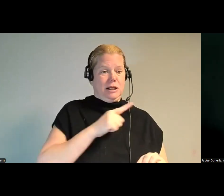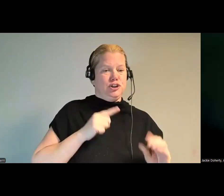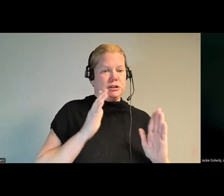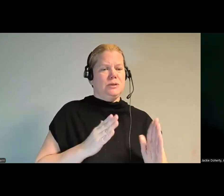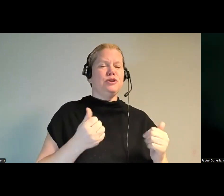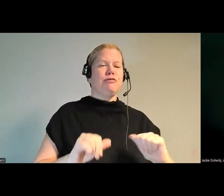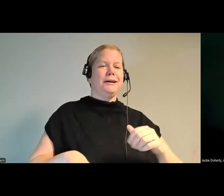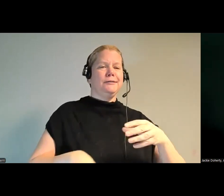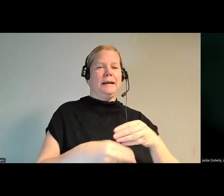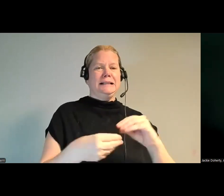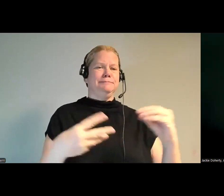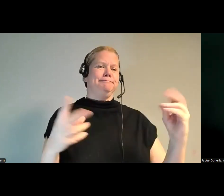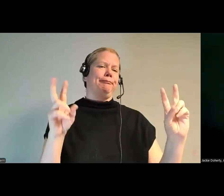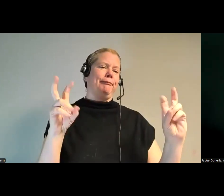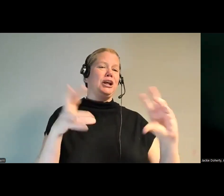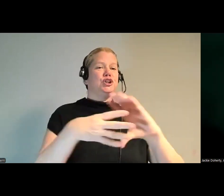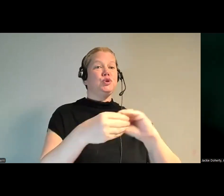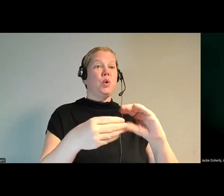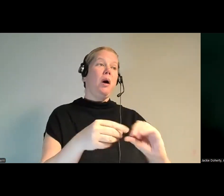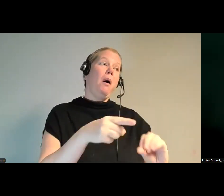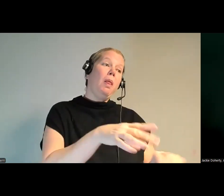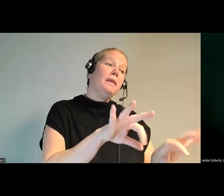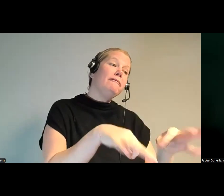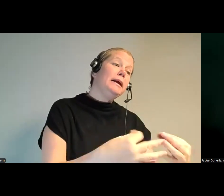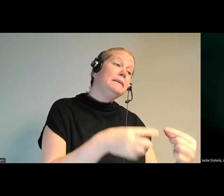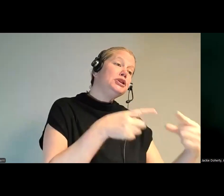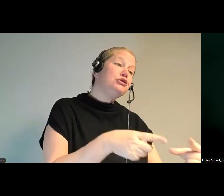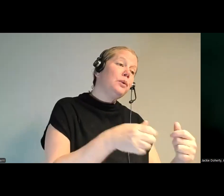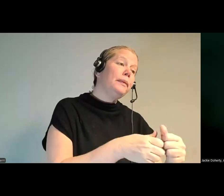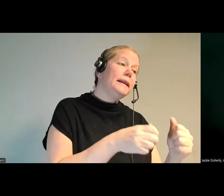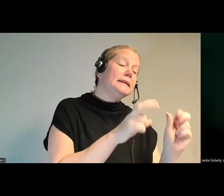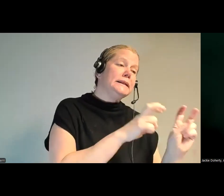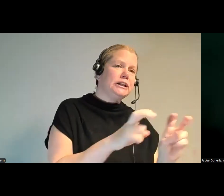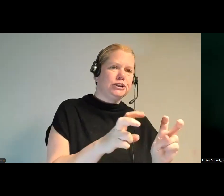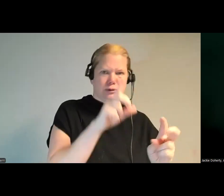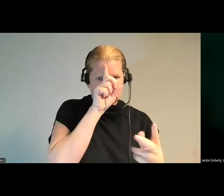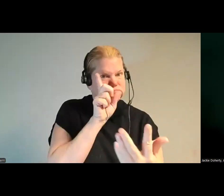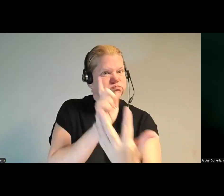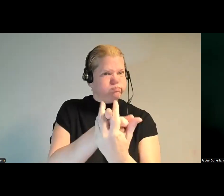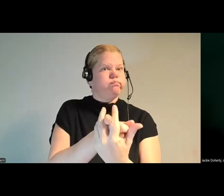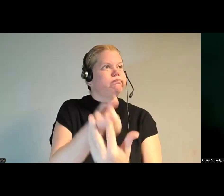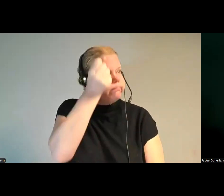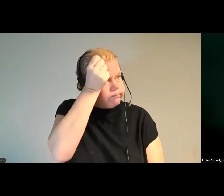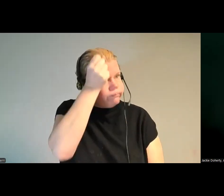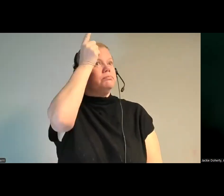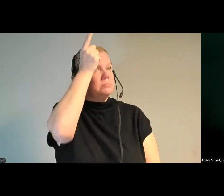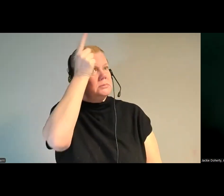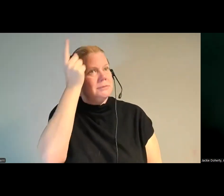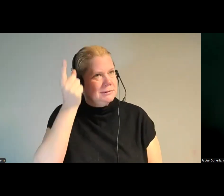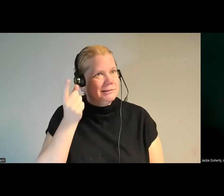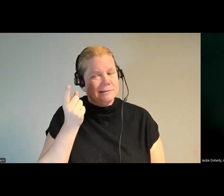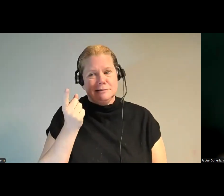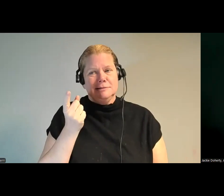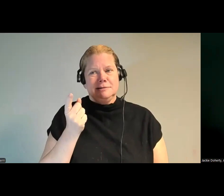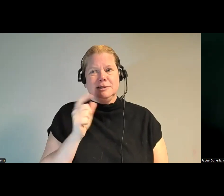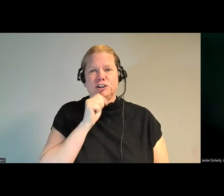stories, as we call them. Like you have this family struggling with this issue, because of course that brings it home to people when